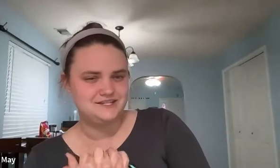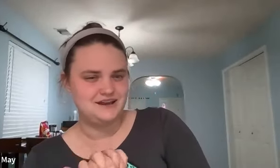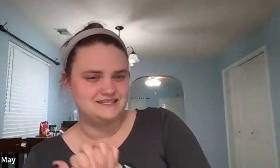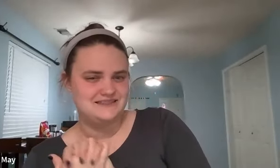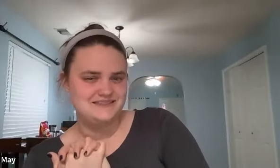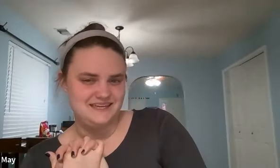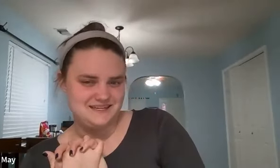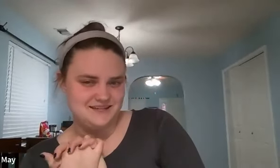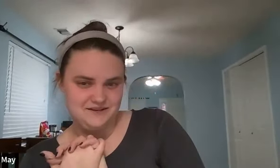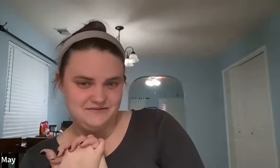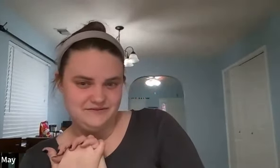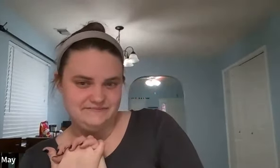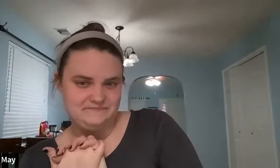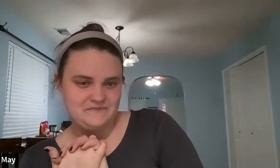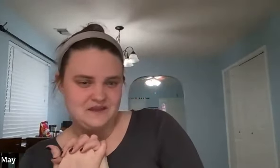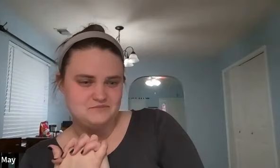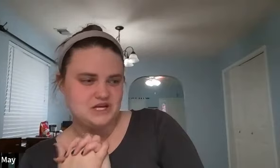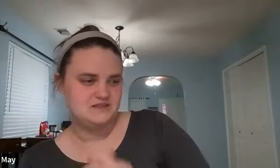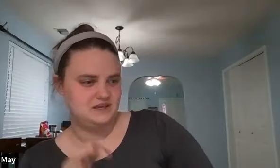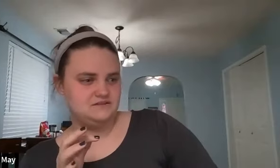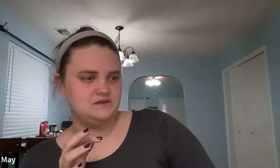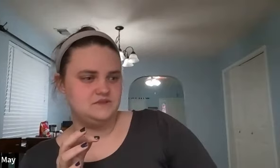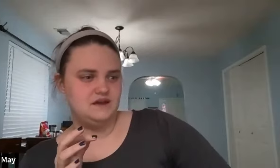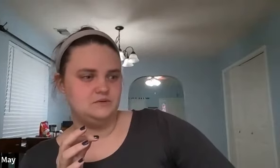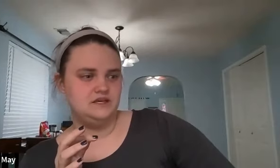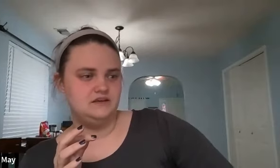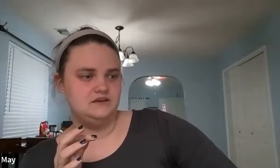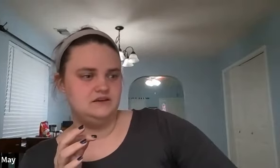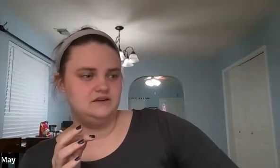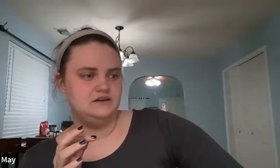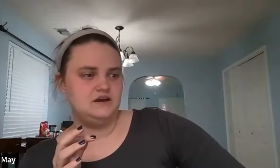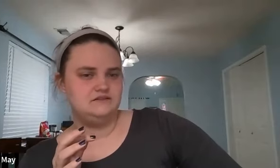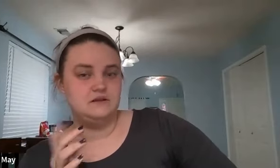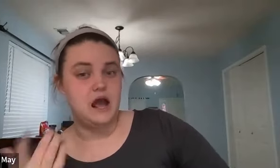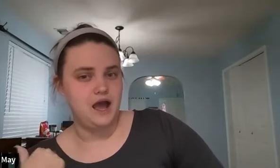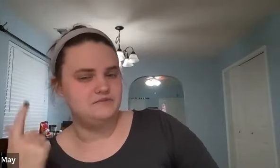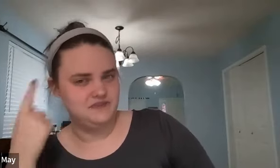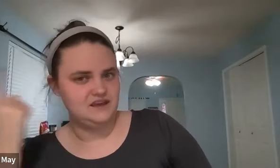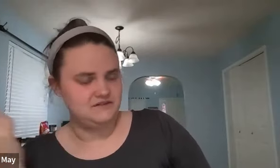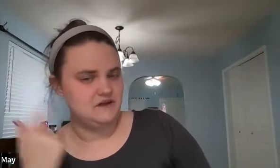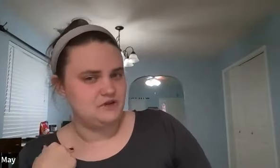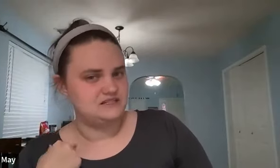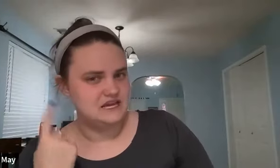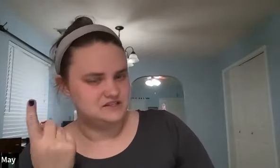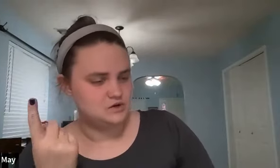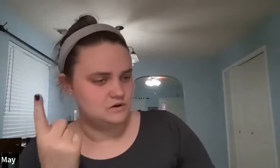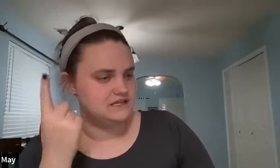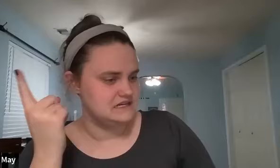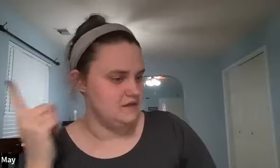you guys can think of? I'm trying to think of something that'll be not, I'm thinking of if I'm going to say a story, it's not